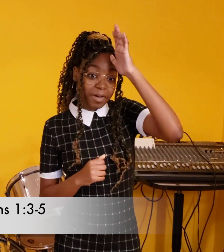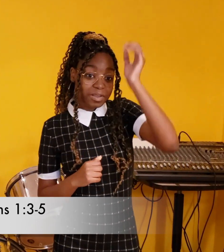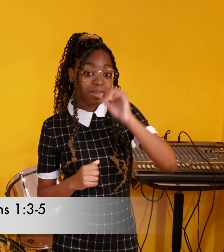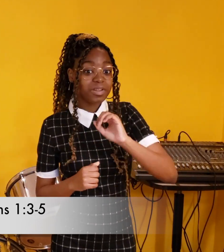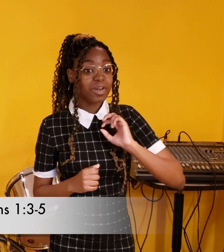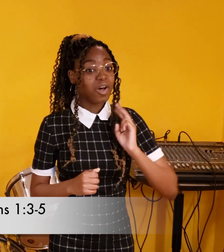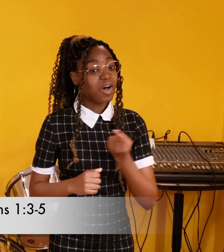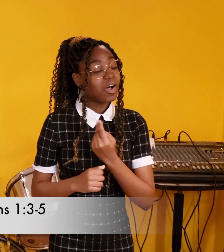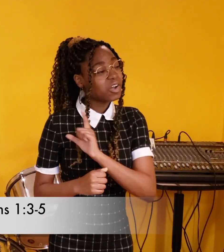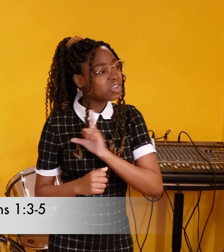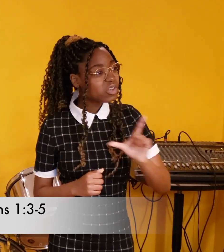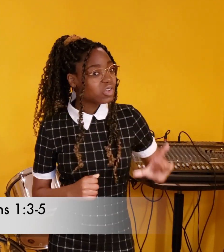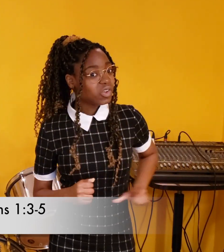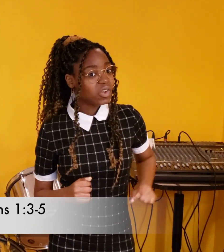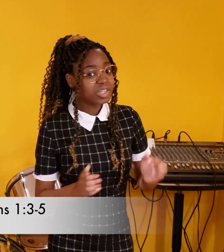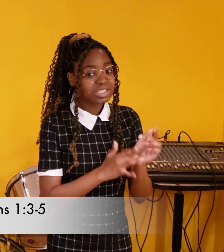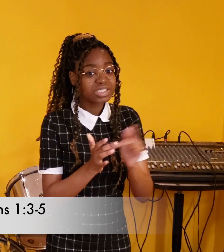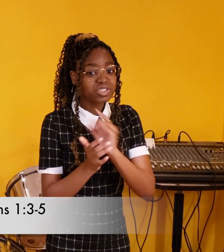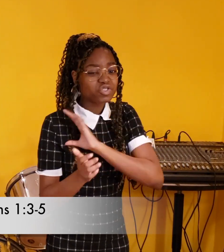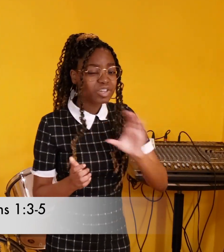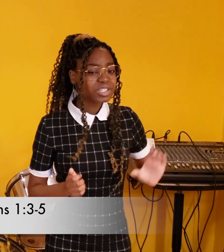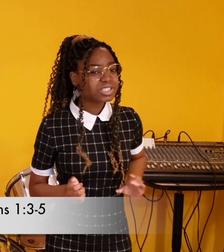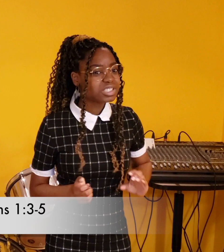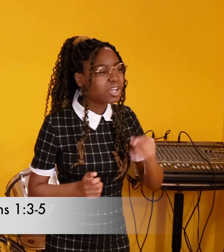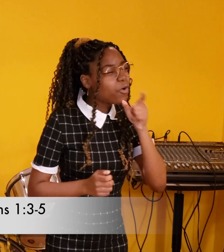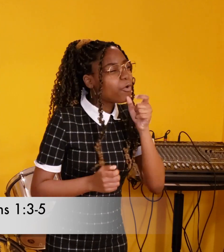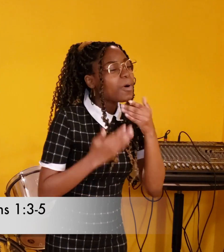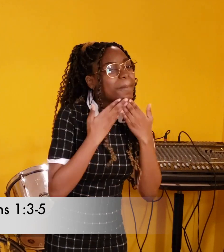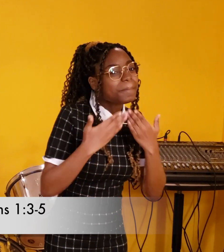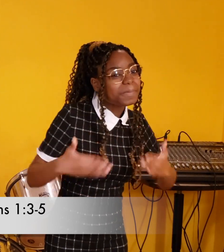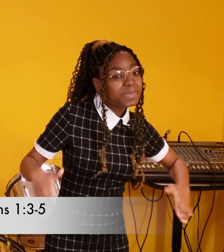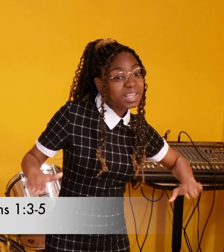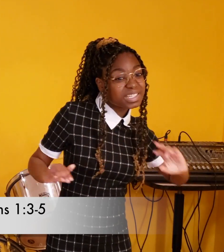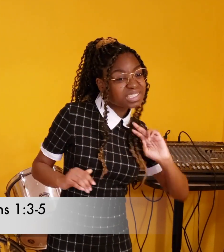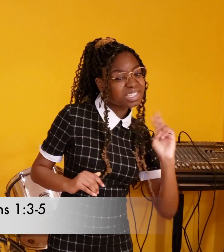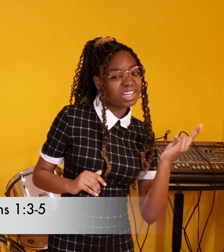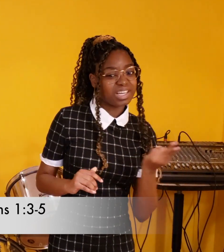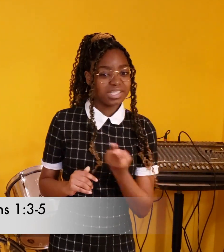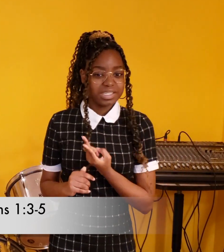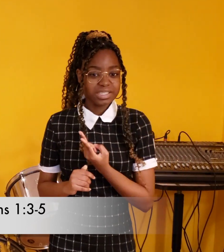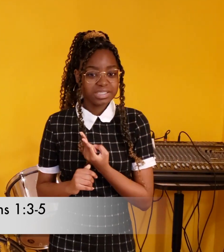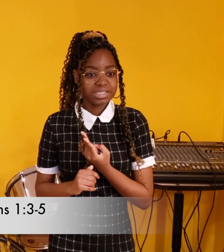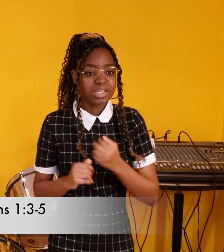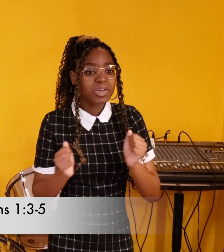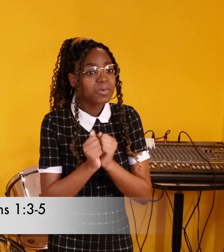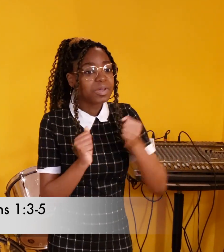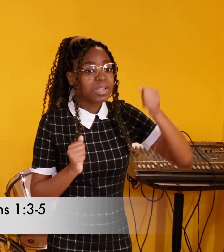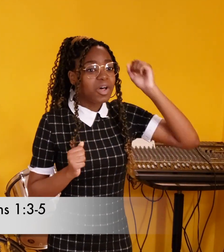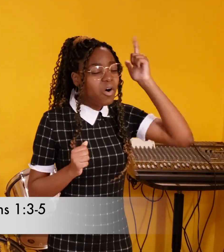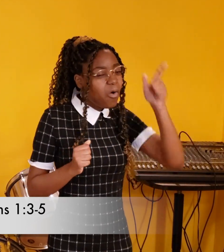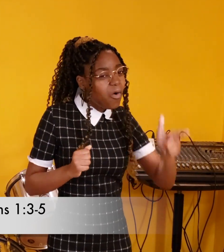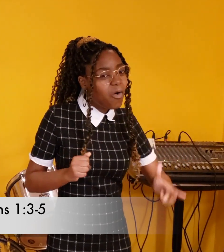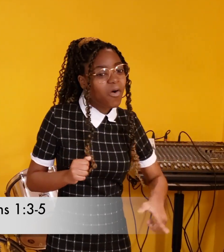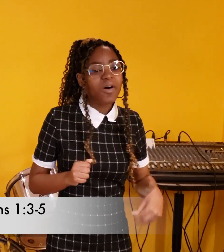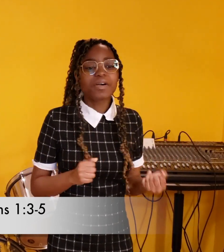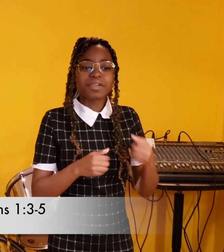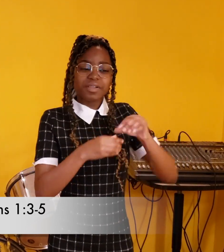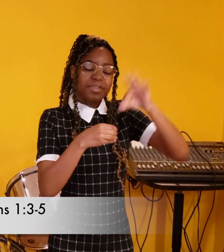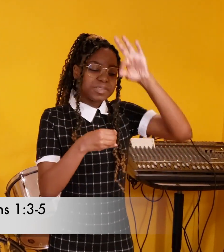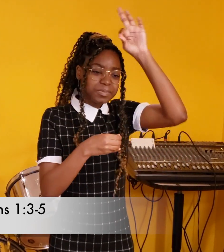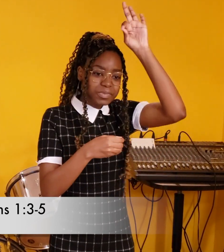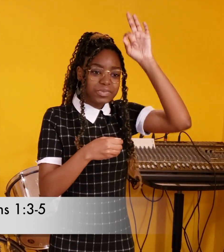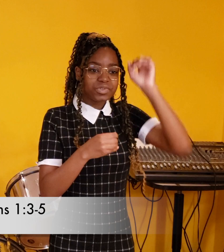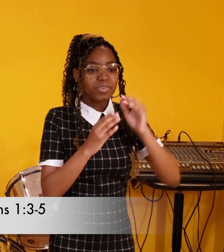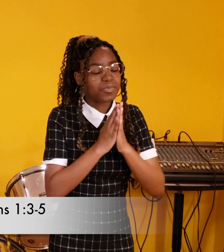blessed us with all spiritual blessings in heavenly places in Christ. And then look at it. Verse 3 says what? He says,